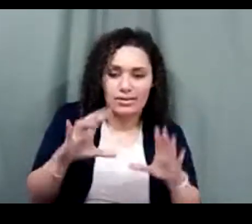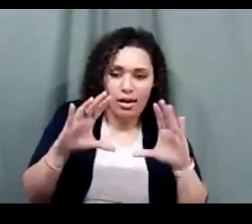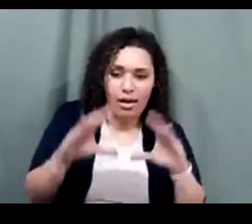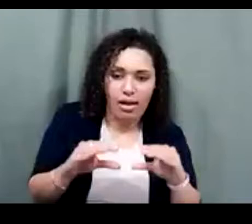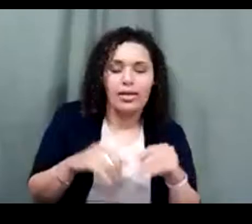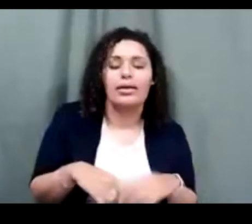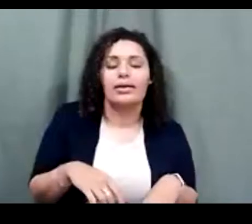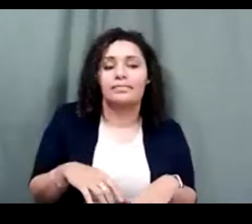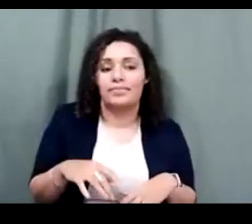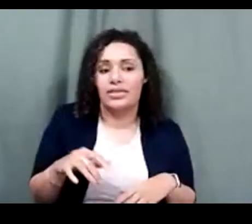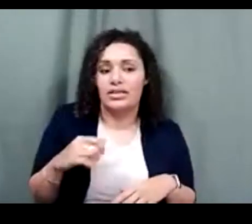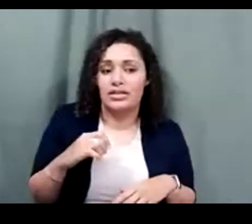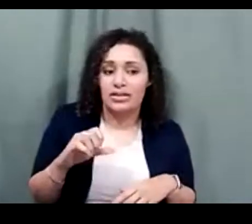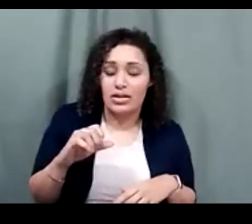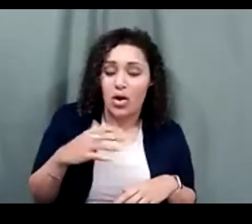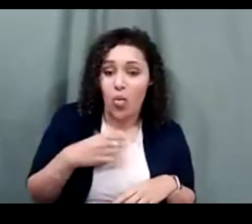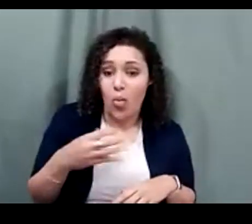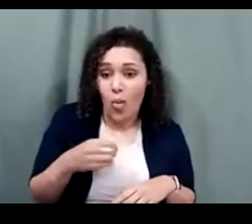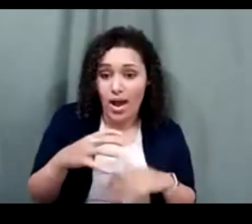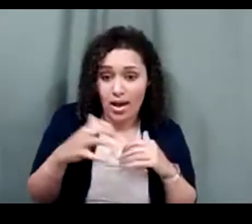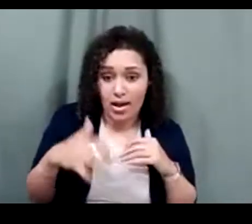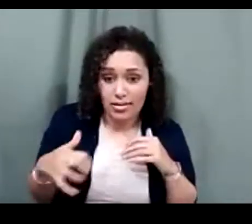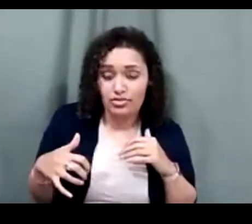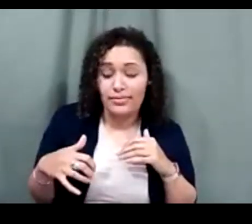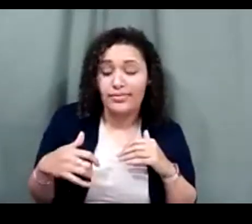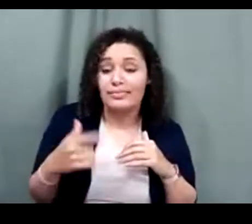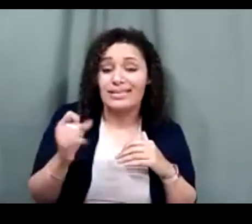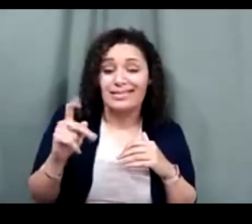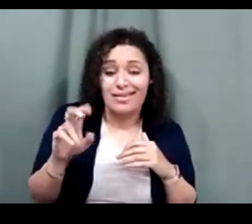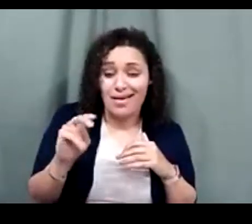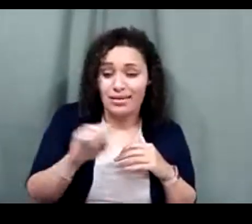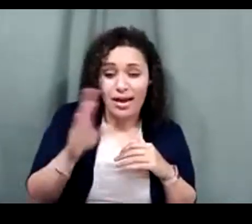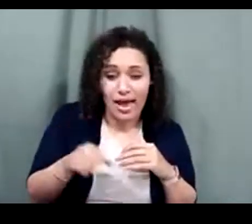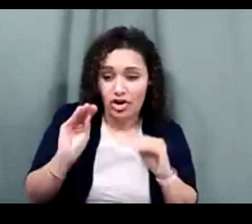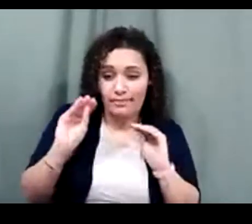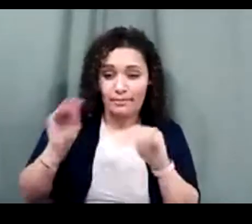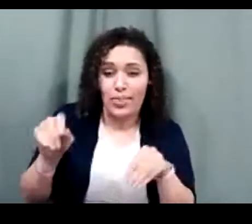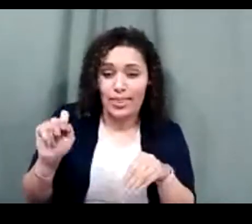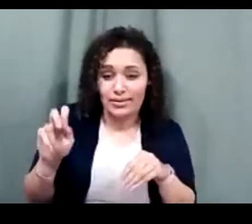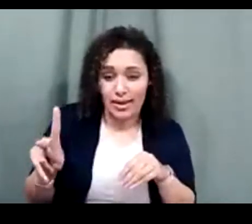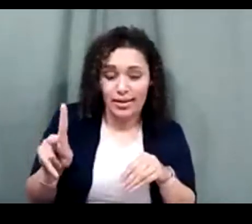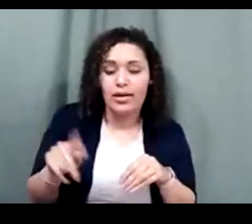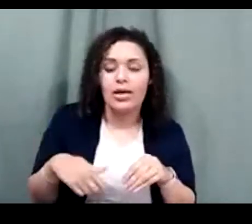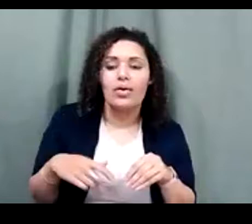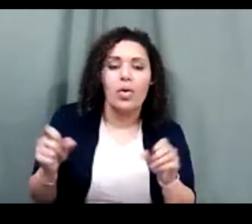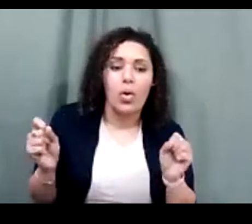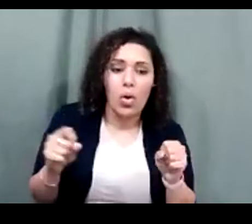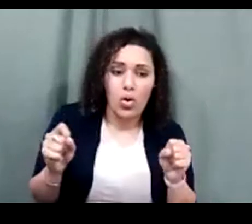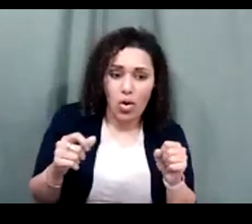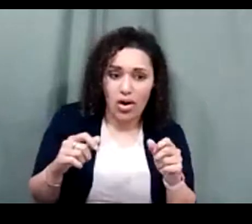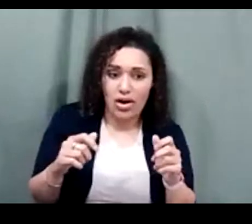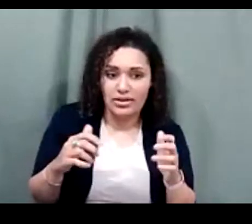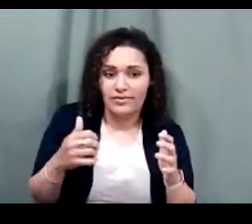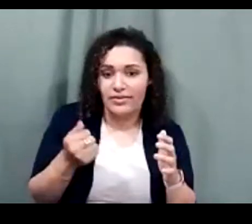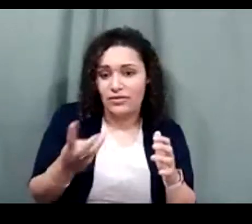wine skins never go into the tank. The juice goes in, we keep it cold for a few days, and then we just let it get warm. And as